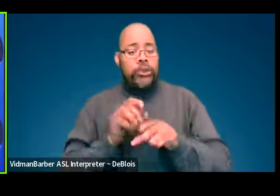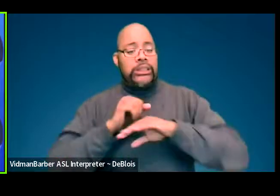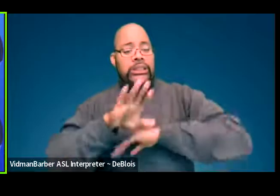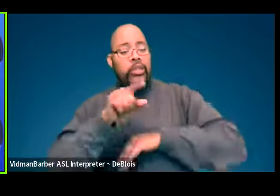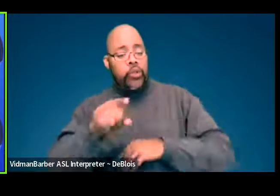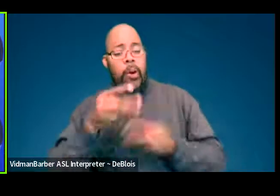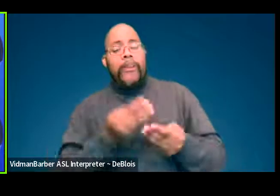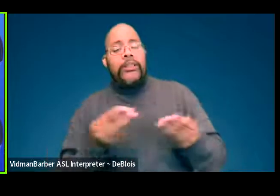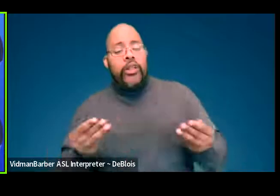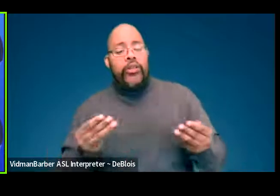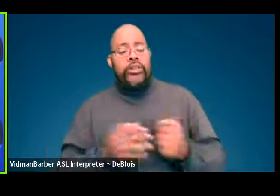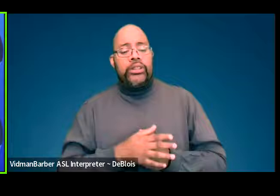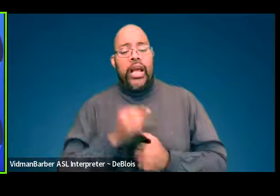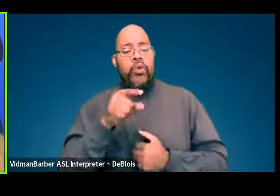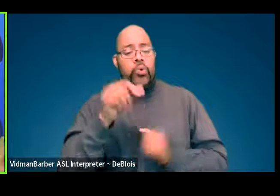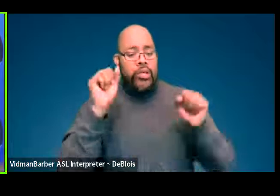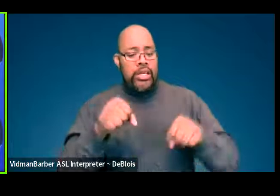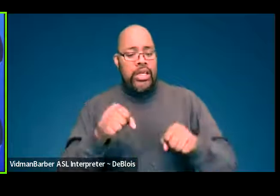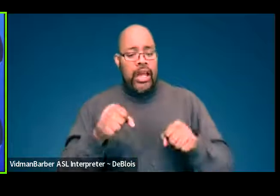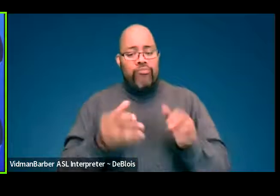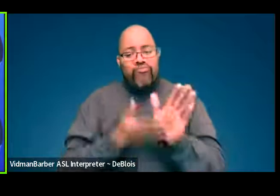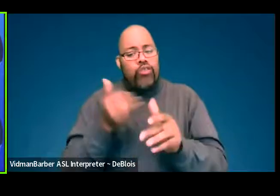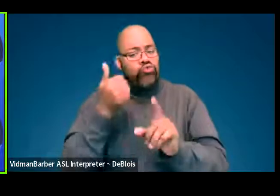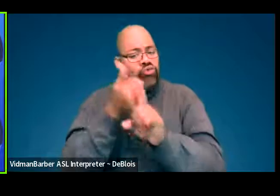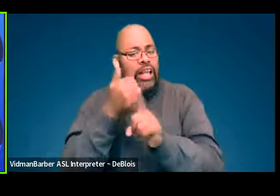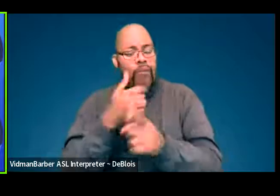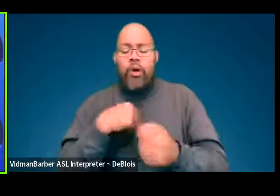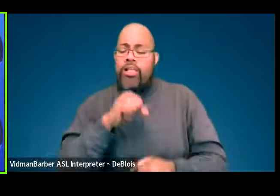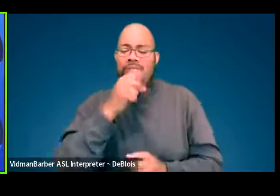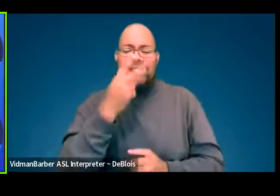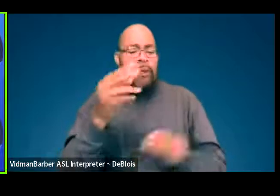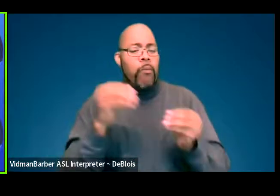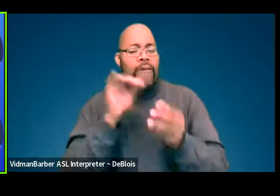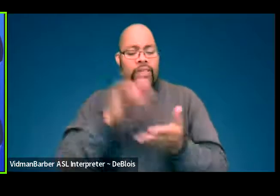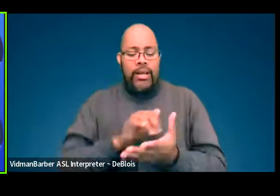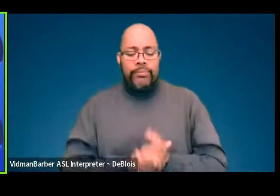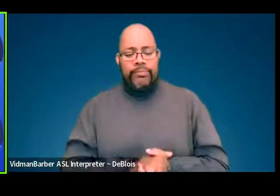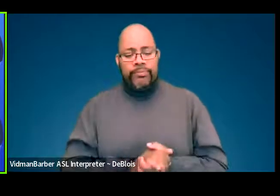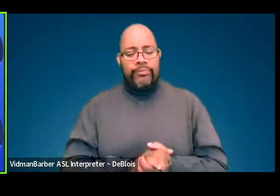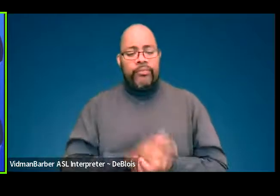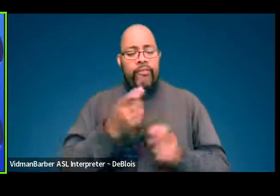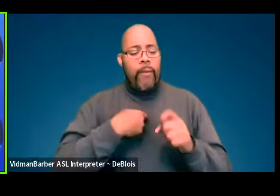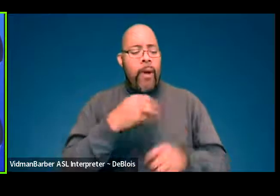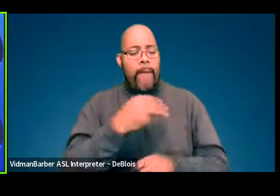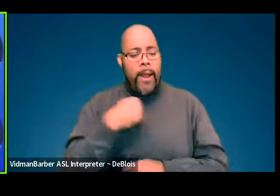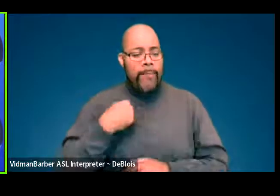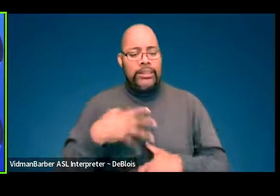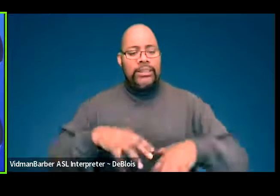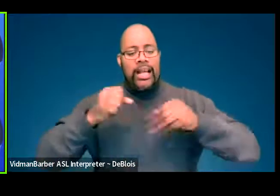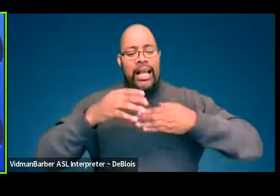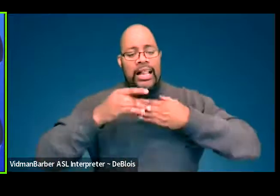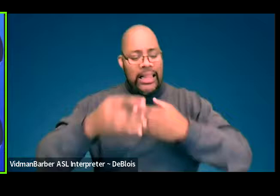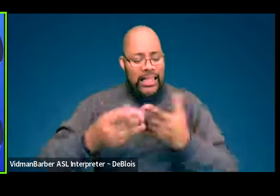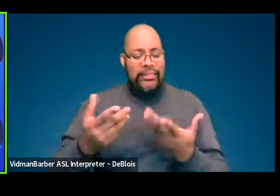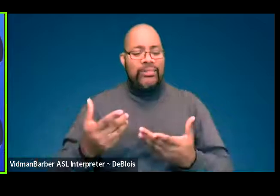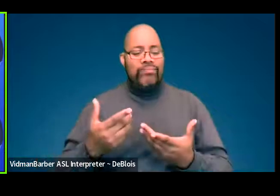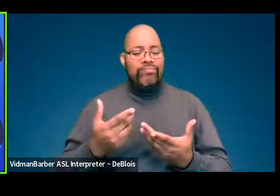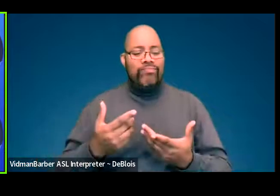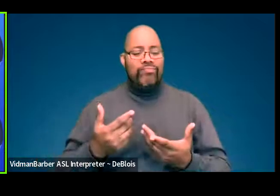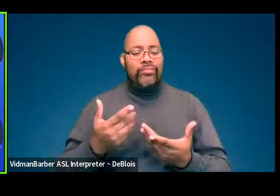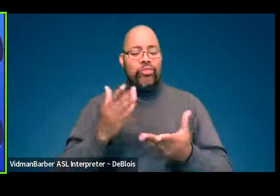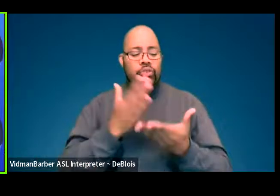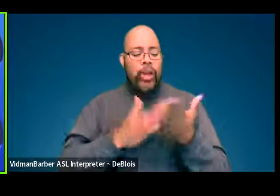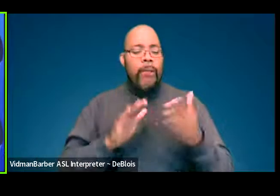you the materials and you can run it yourself. And we would love to see more of that. Our members stepping up to do some